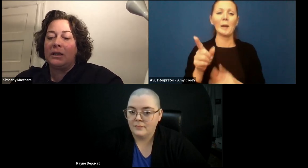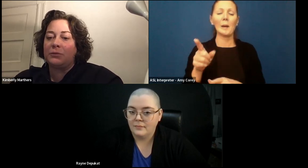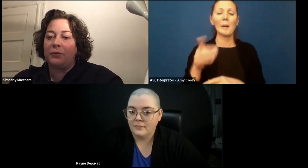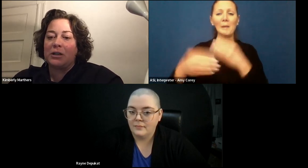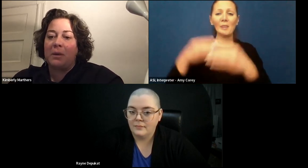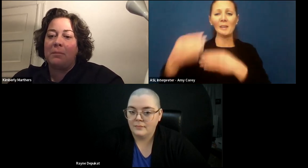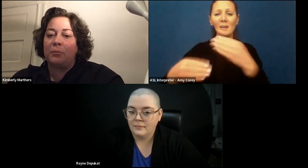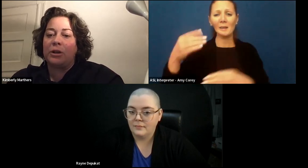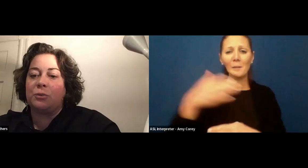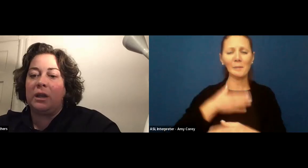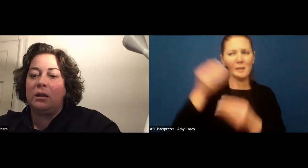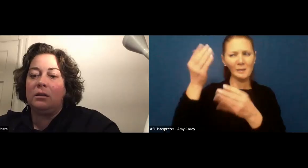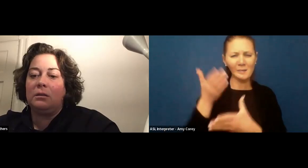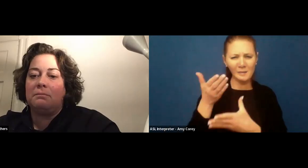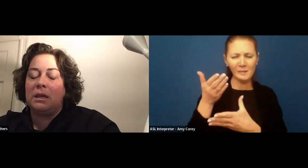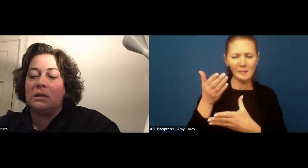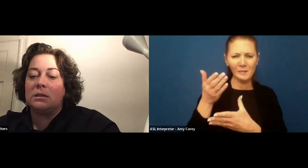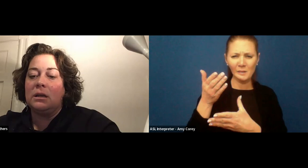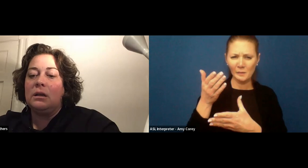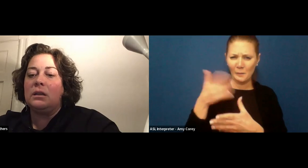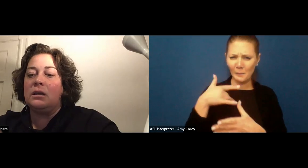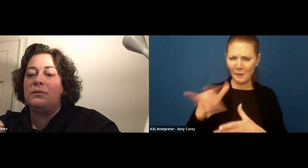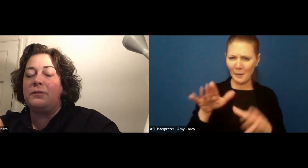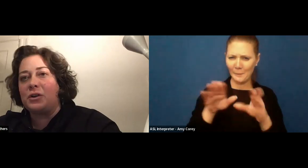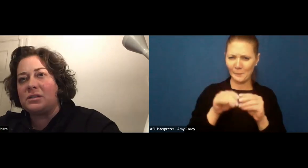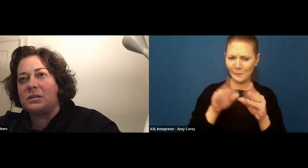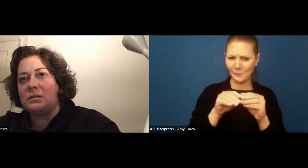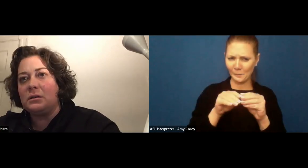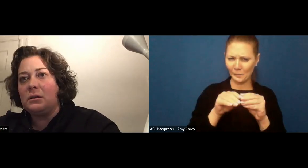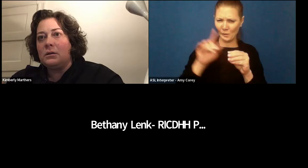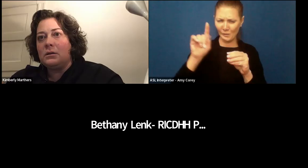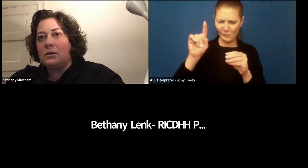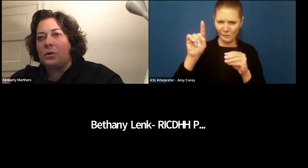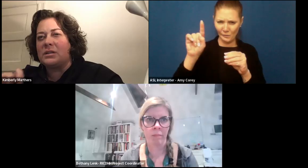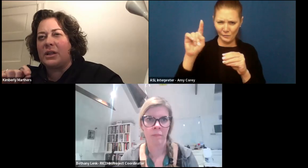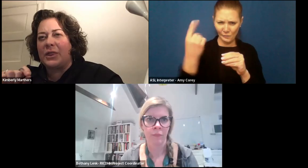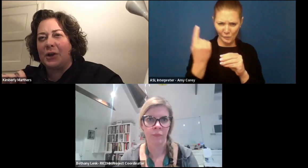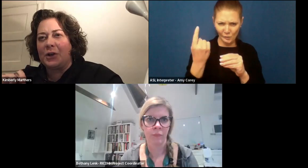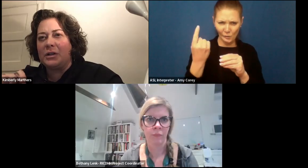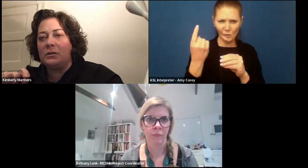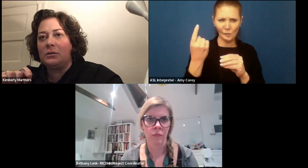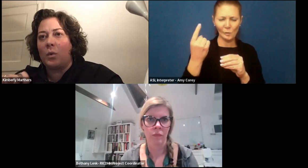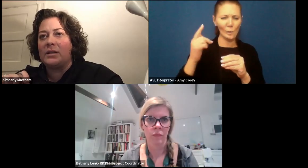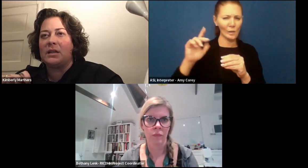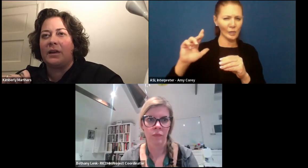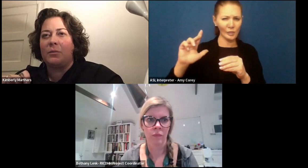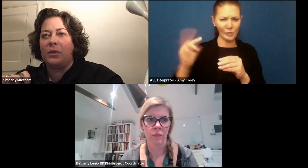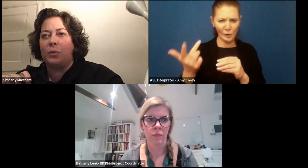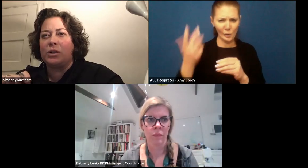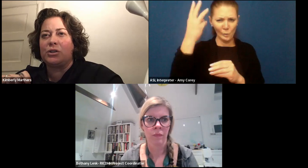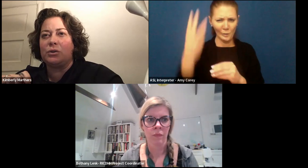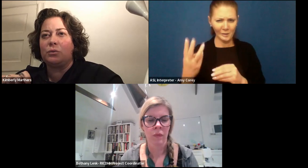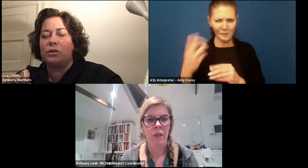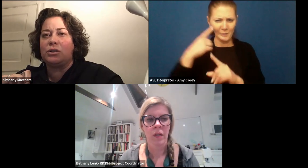you please refresh my memory? Do we meet the first, or is it the third Wednesday of the